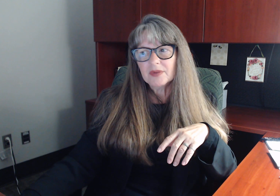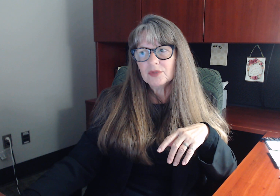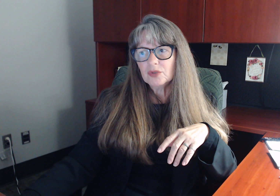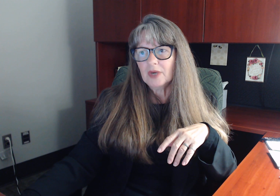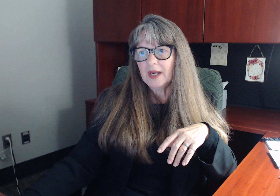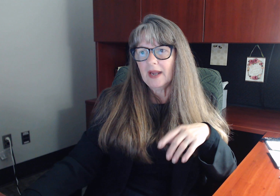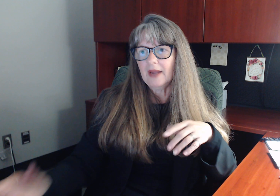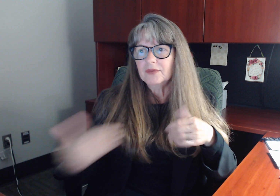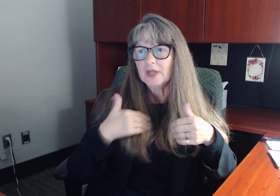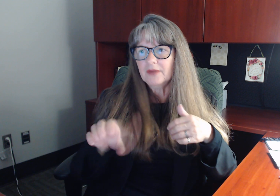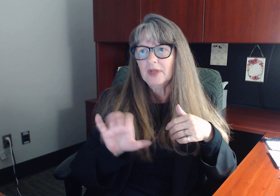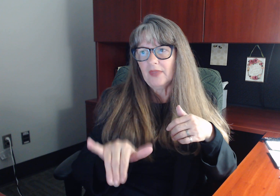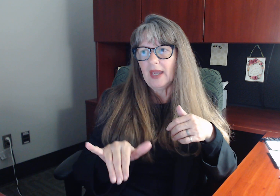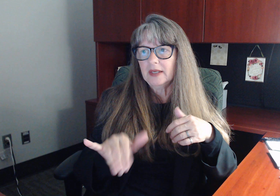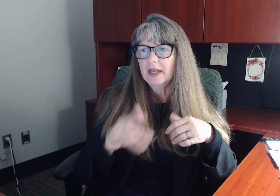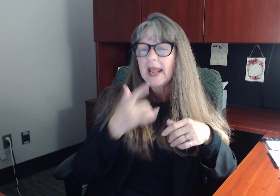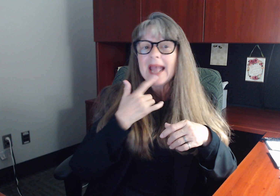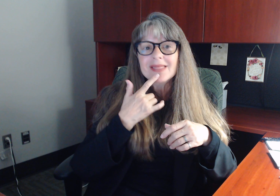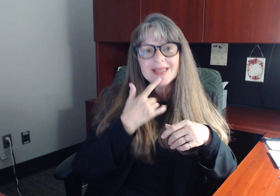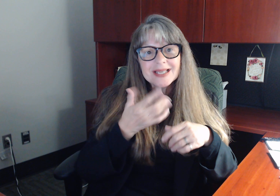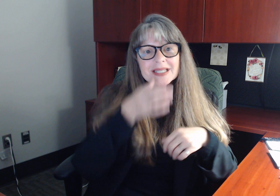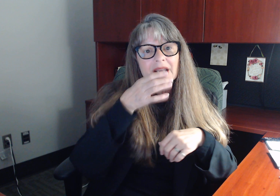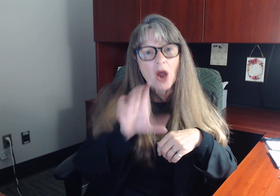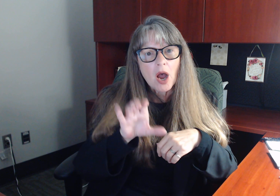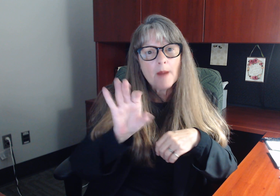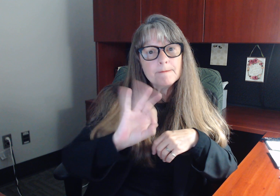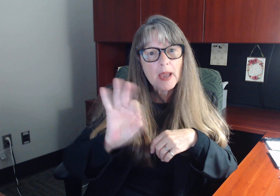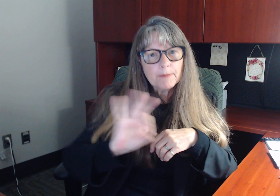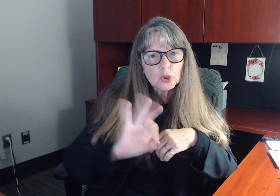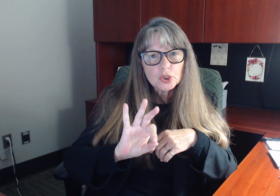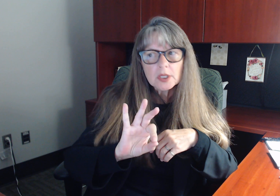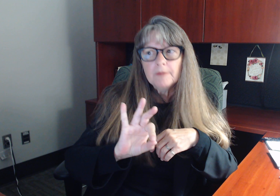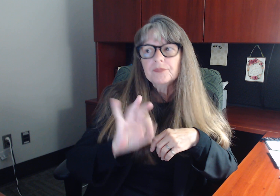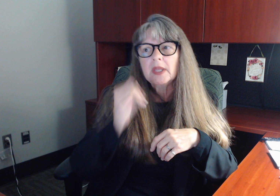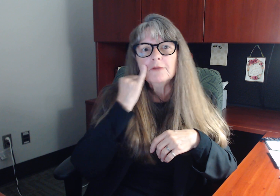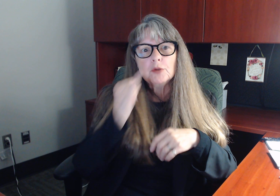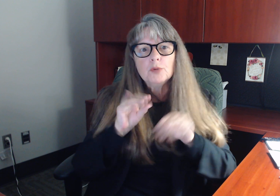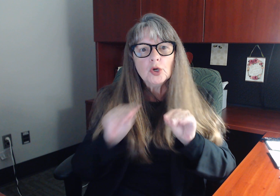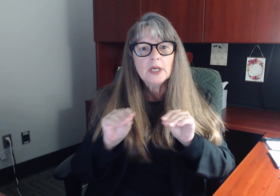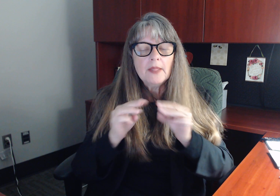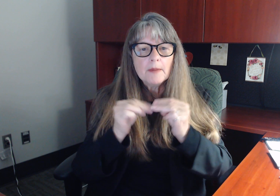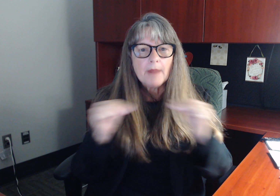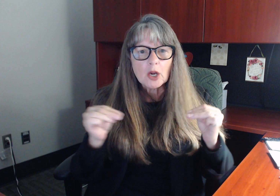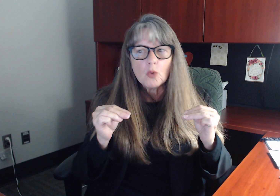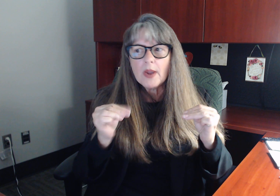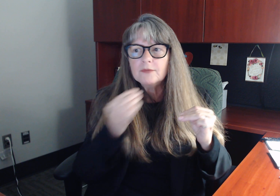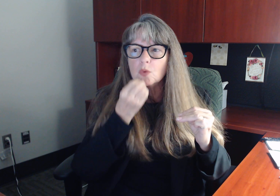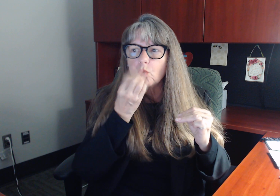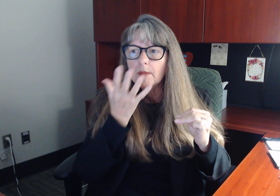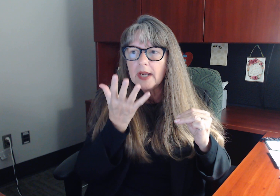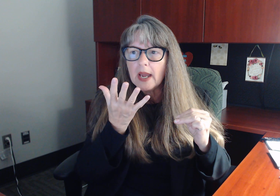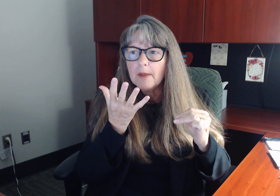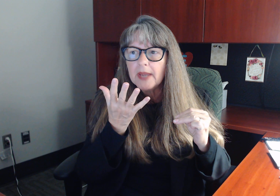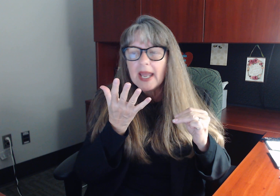do. I've done that. Then they said hot peppers, if you put it in the microwave to warm it up,